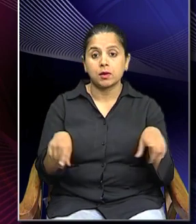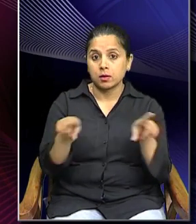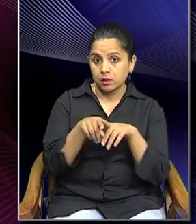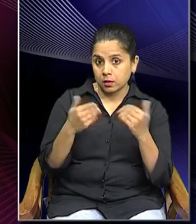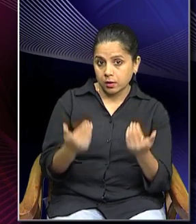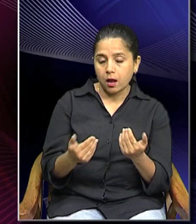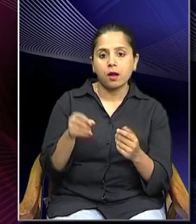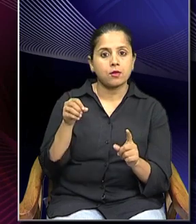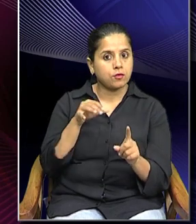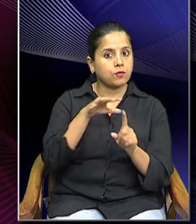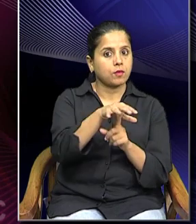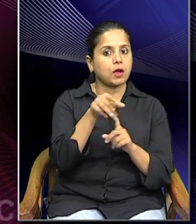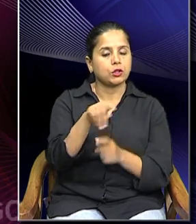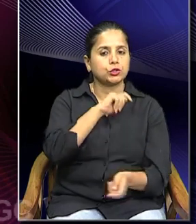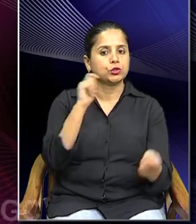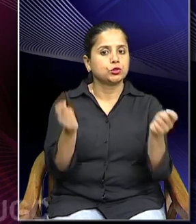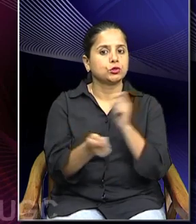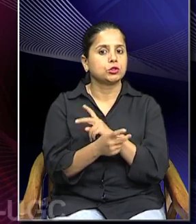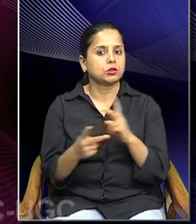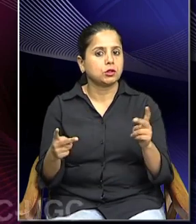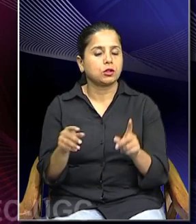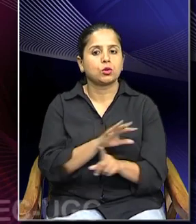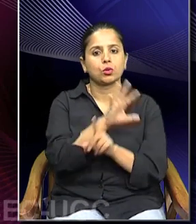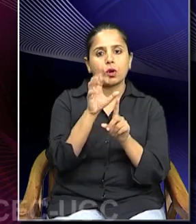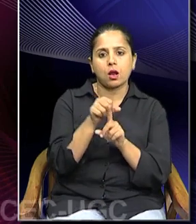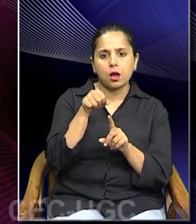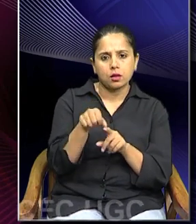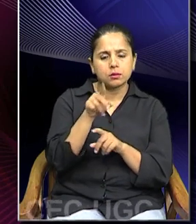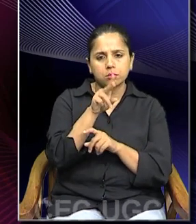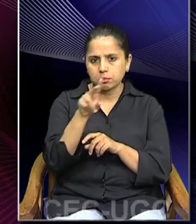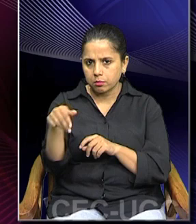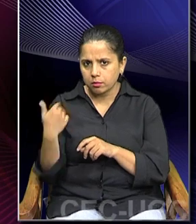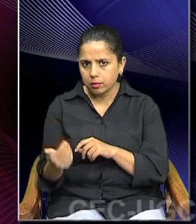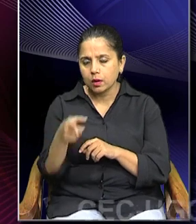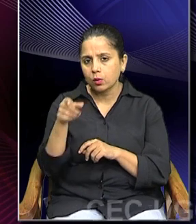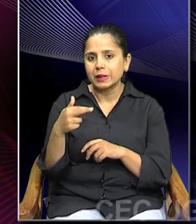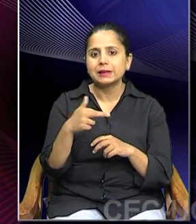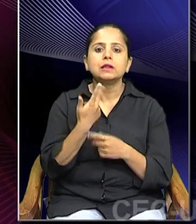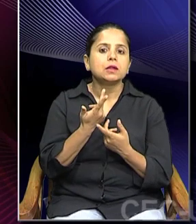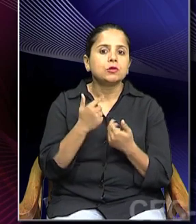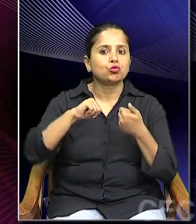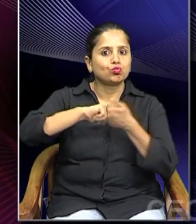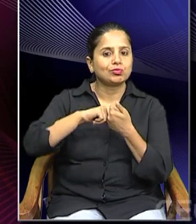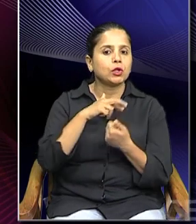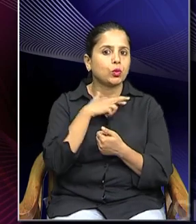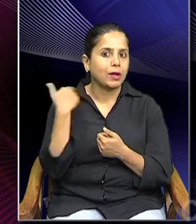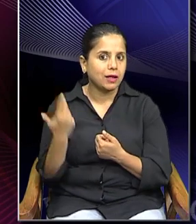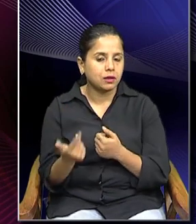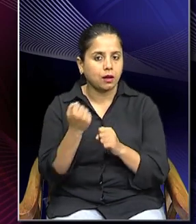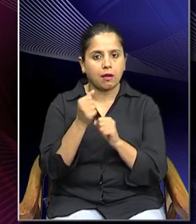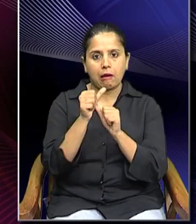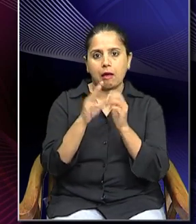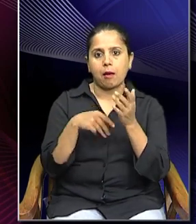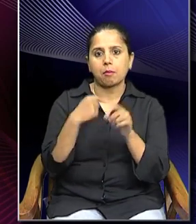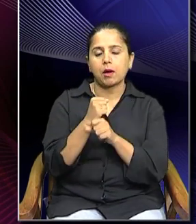the effect of changing cultural definition of risk and gambling on the